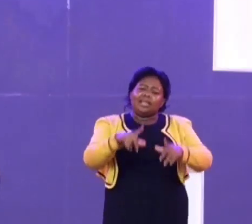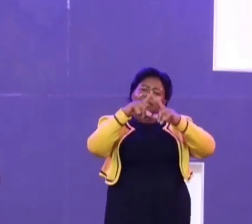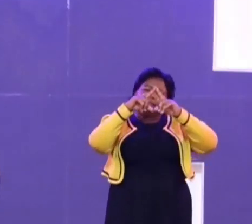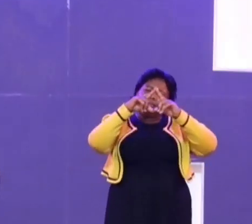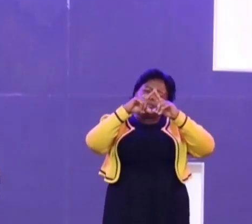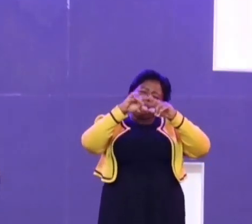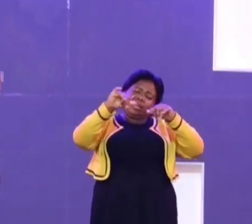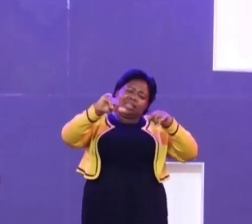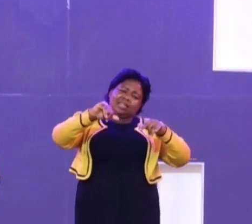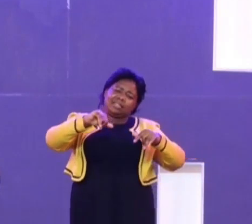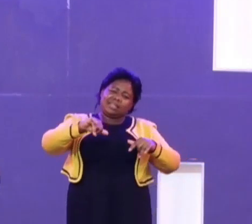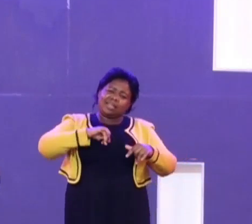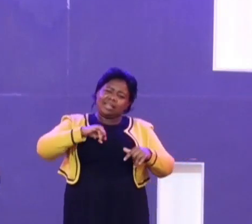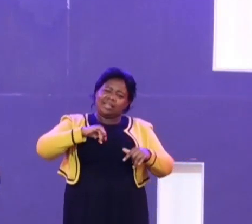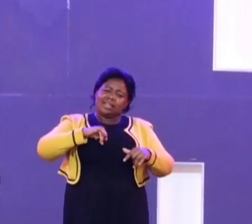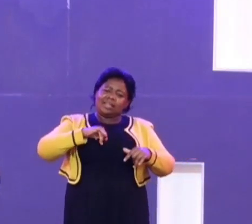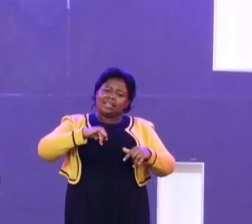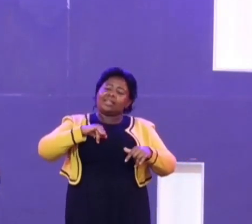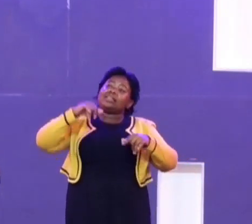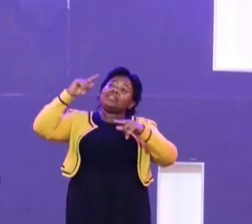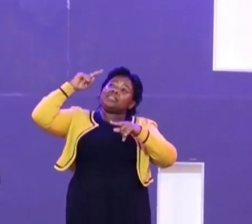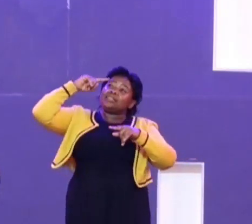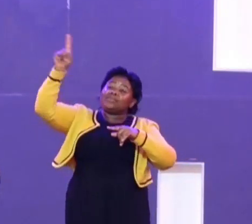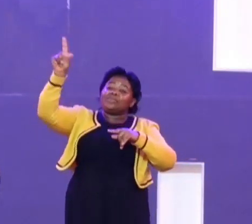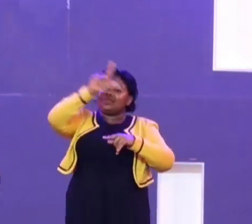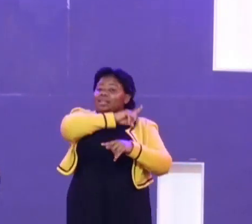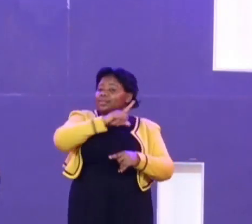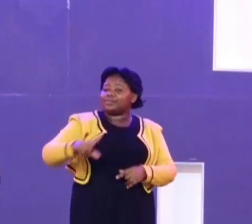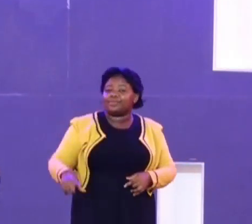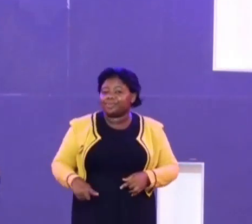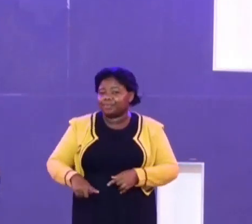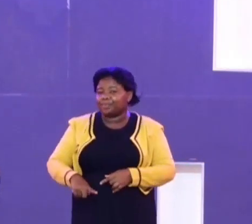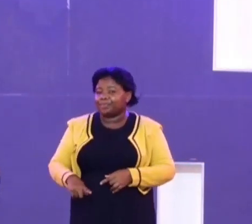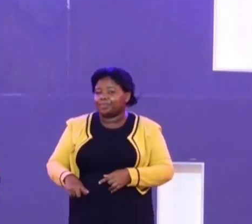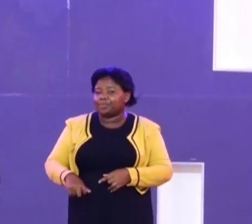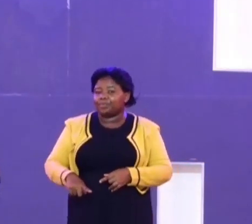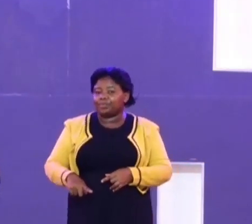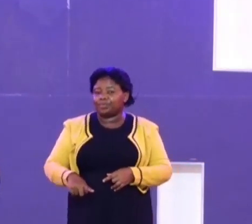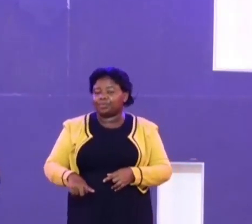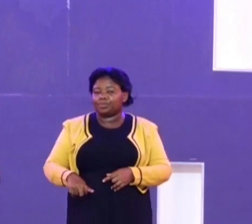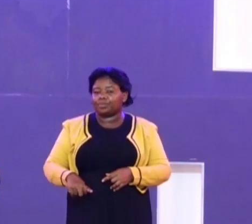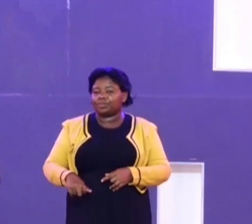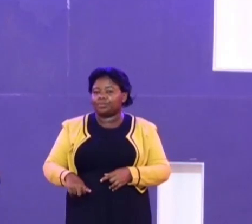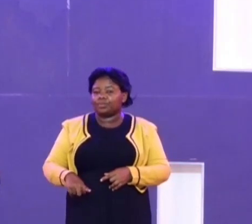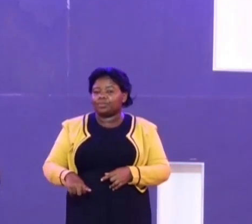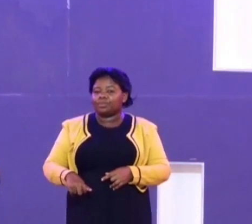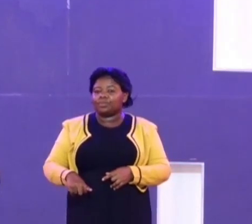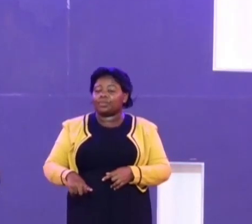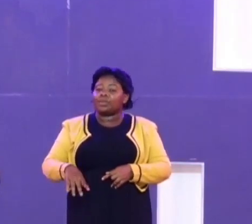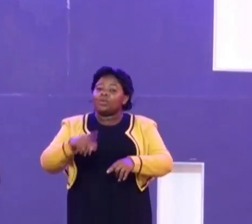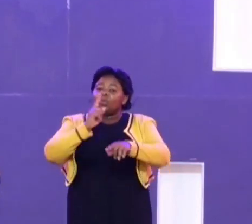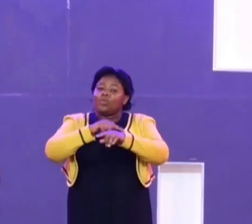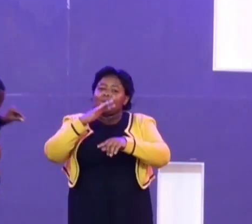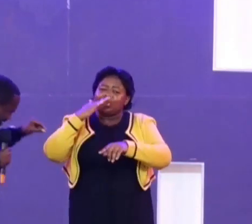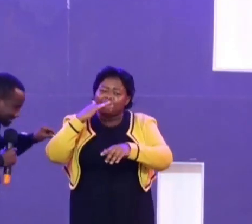mukama tebakigamba nti nze gundi yange ya mukama The word I is for the Lord, not for anyone else. We twogerera